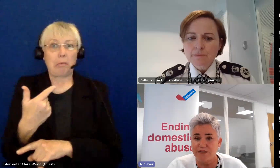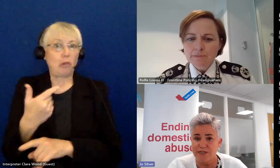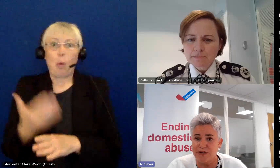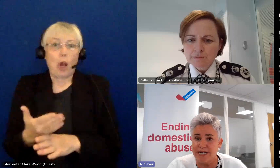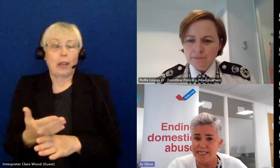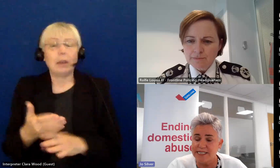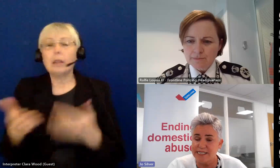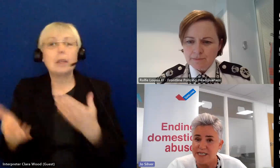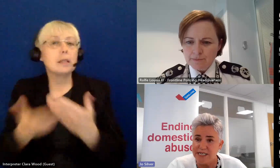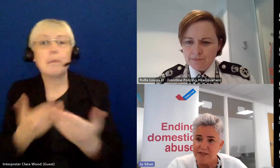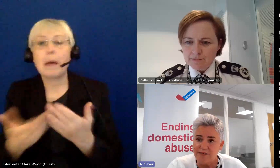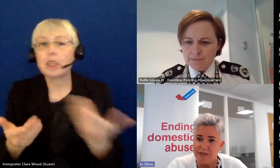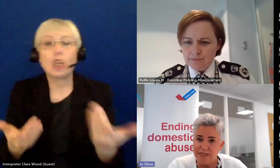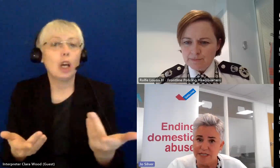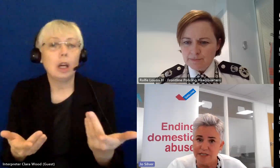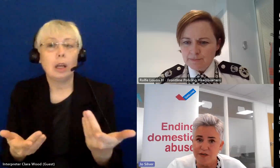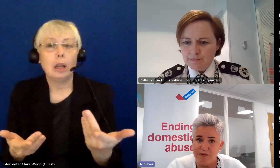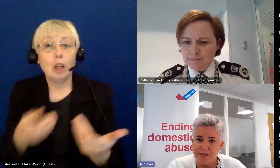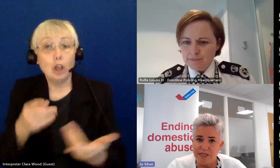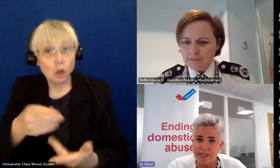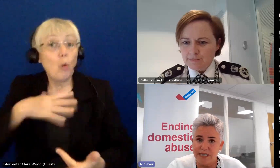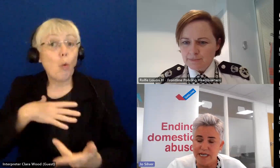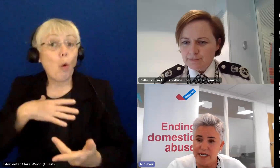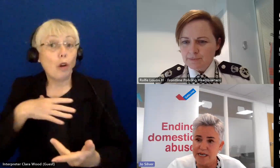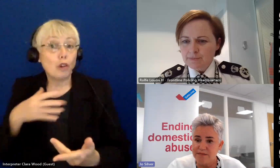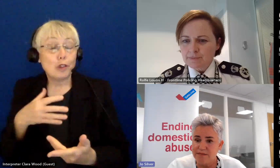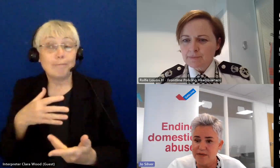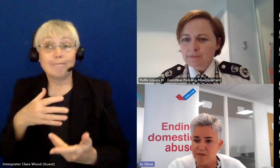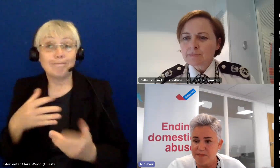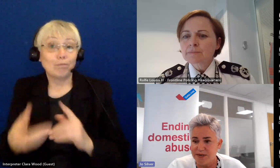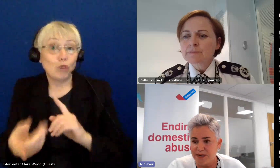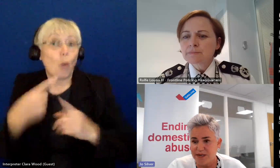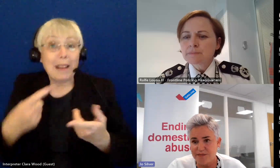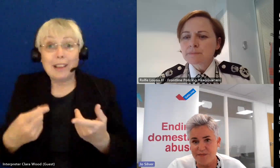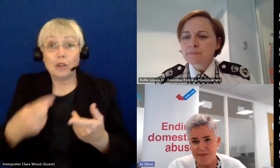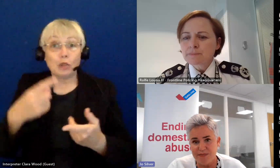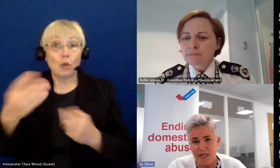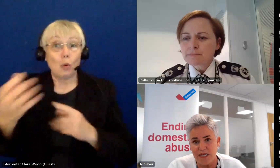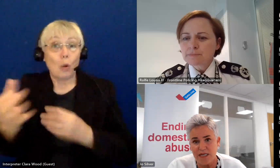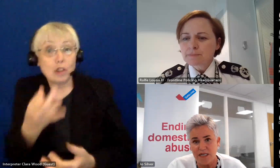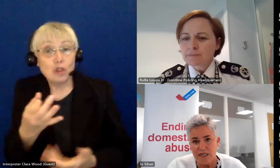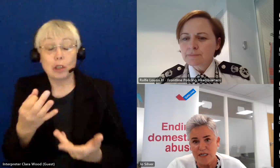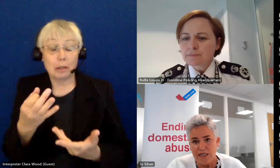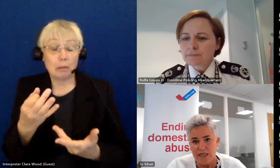contribute, there'll be lots of ways for you to contribute to the webinar.